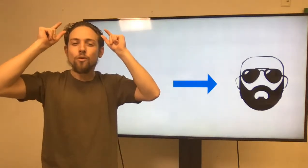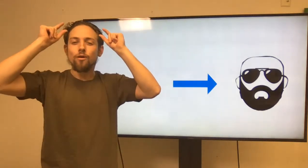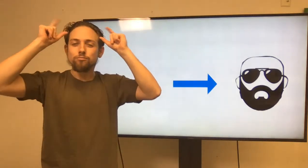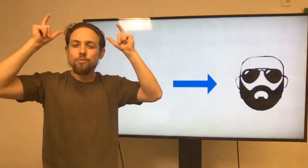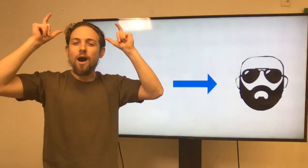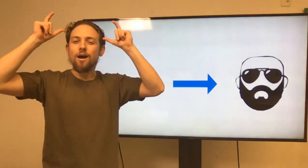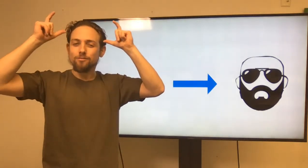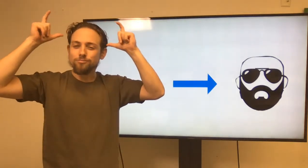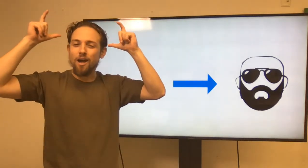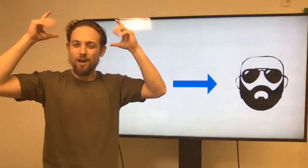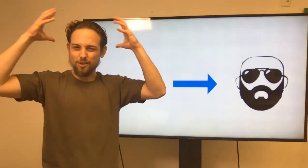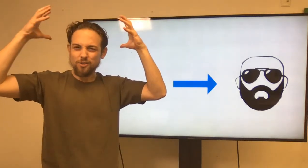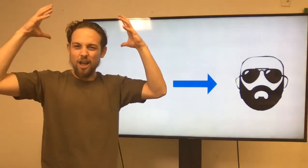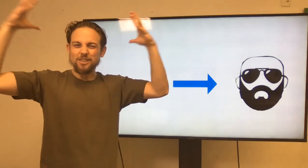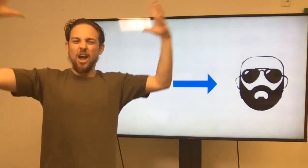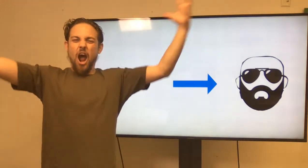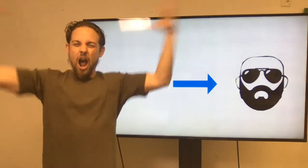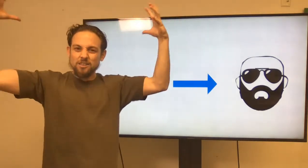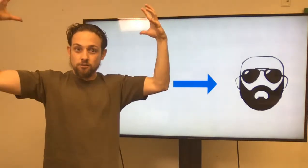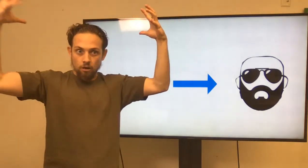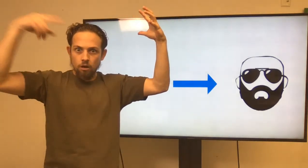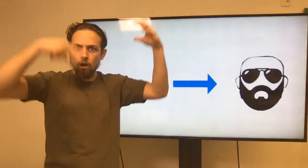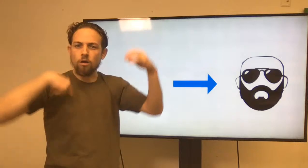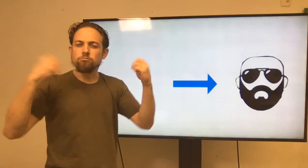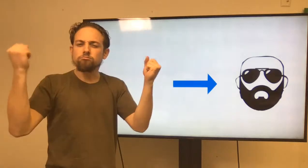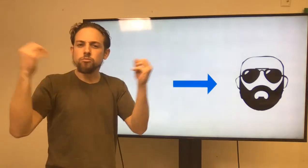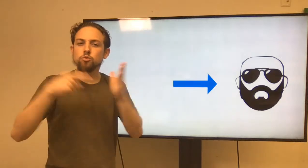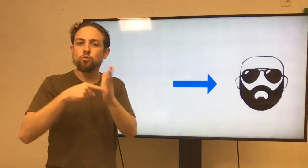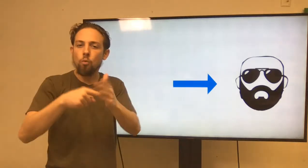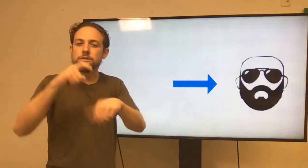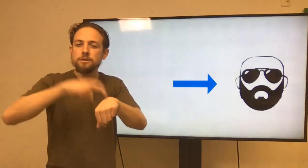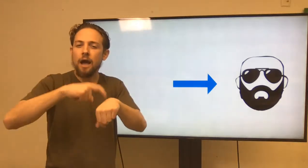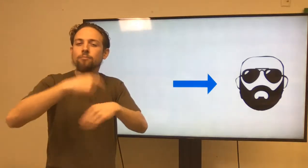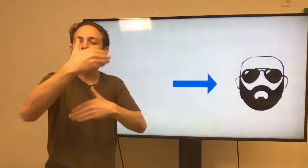And then they can shave it off and grow it back out slowly until it's a full head of hair.